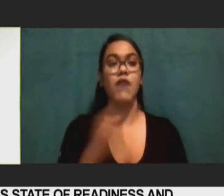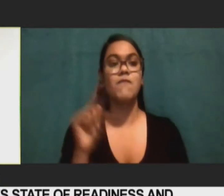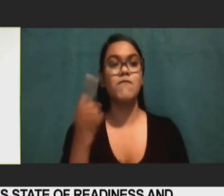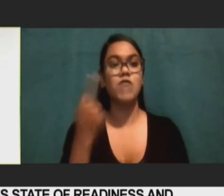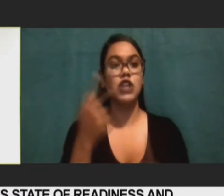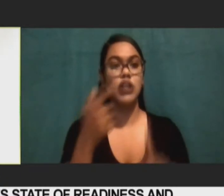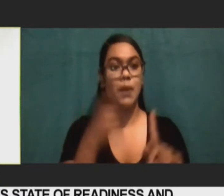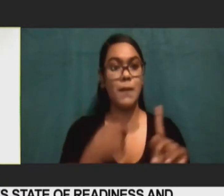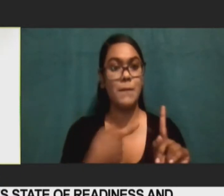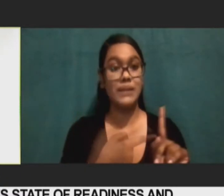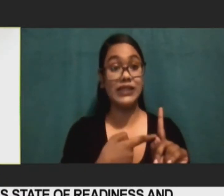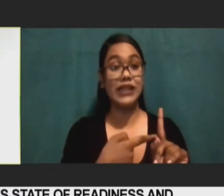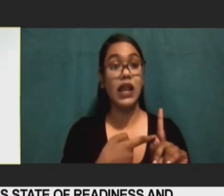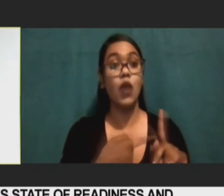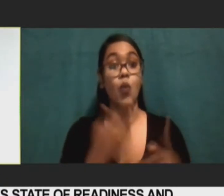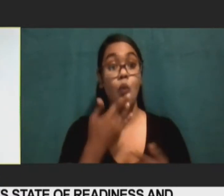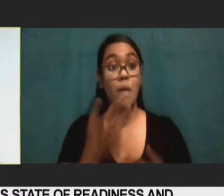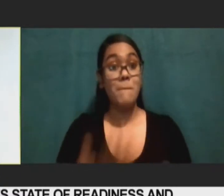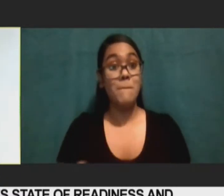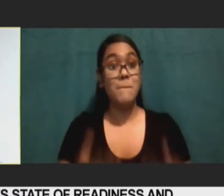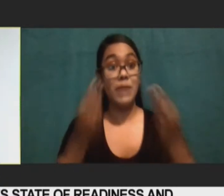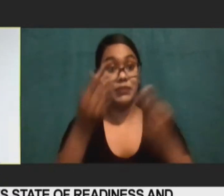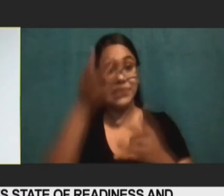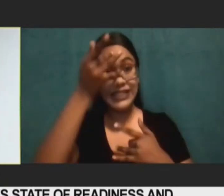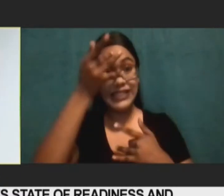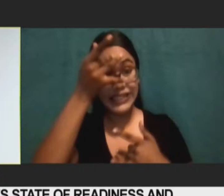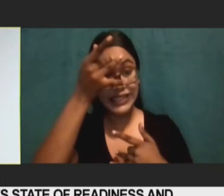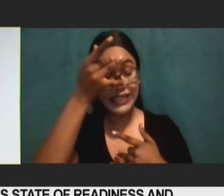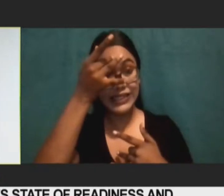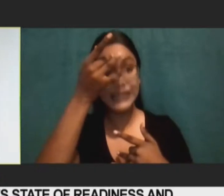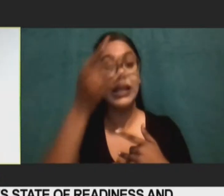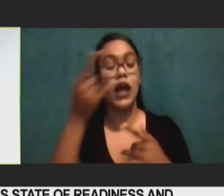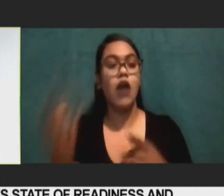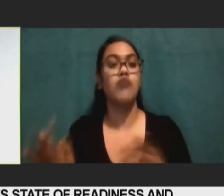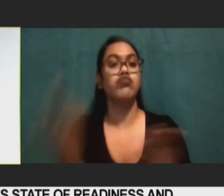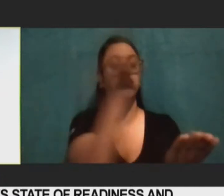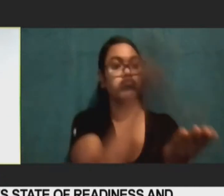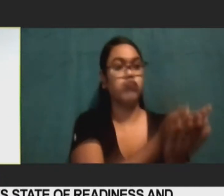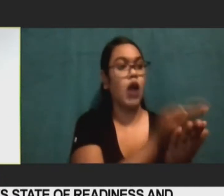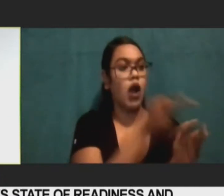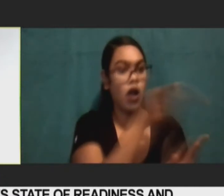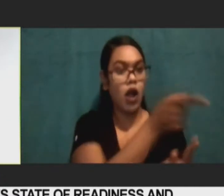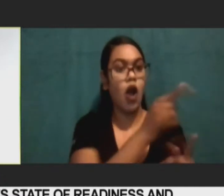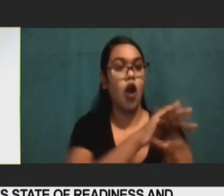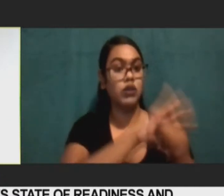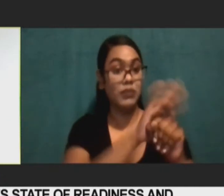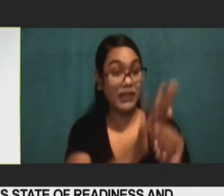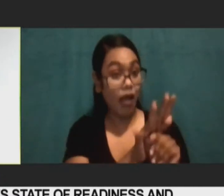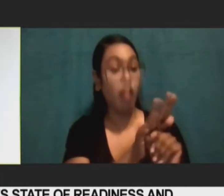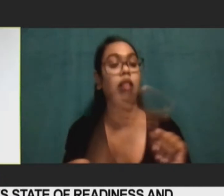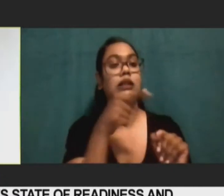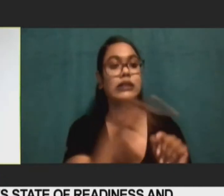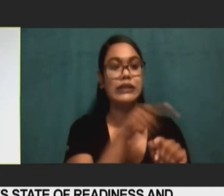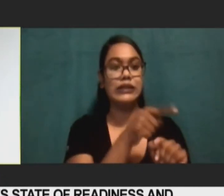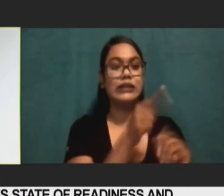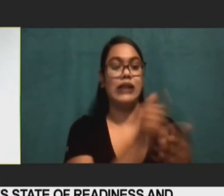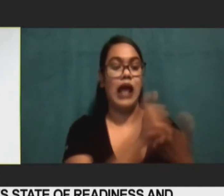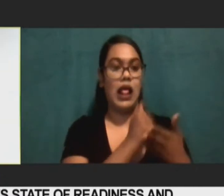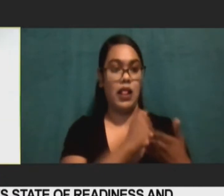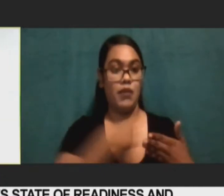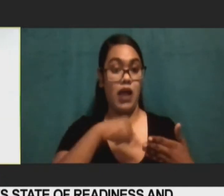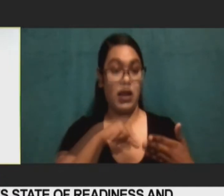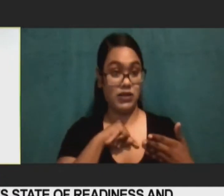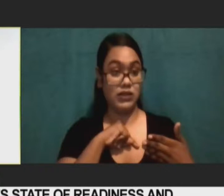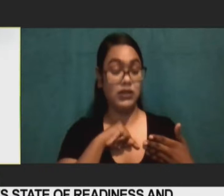in Charlotte, who was diagnosed with COVID-19. So the expertise of Charlotte remain